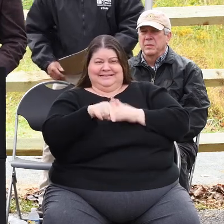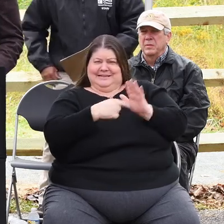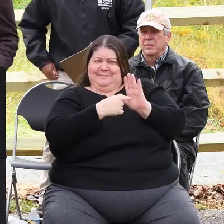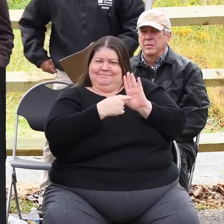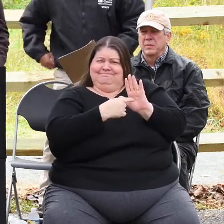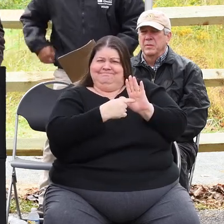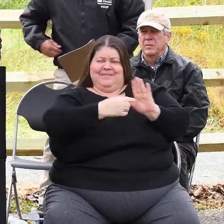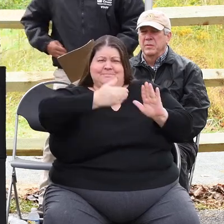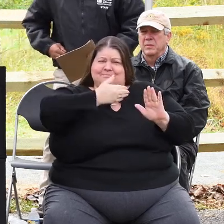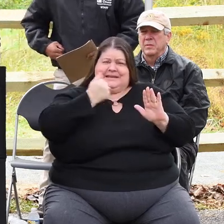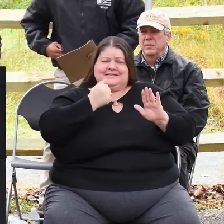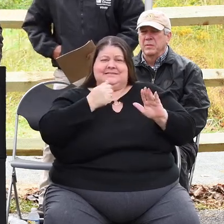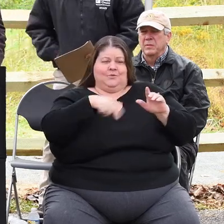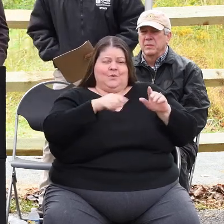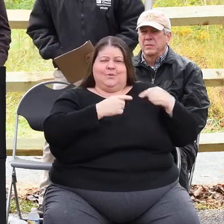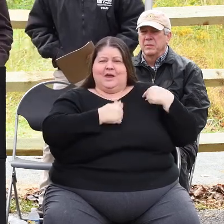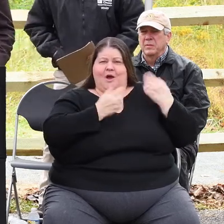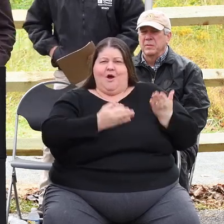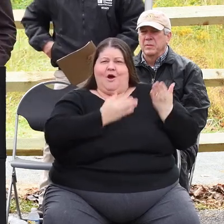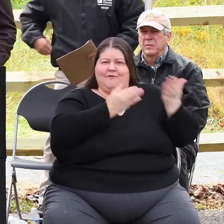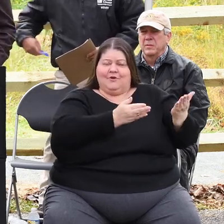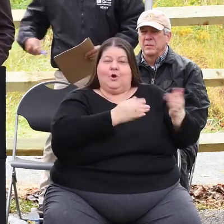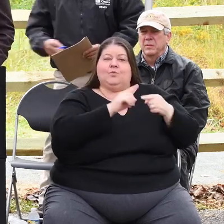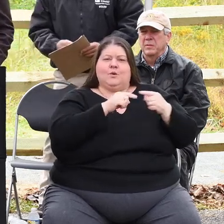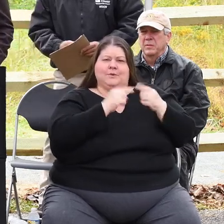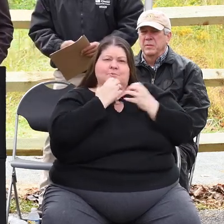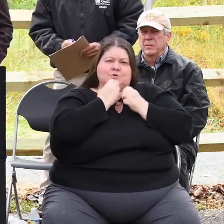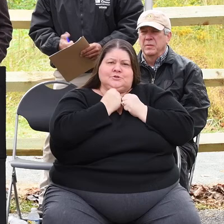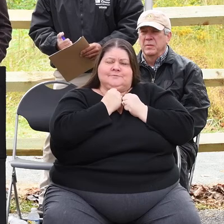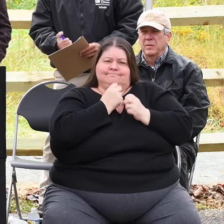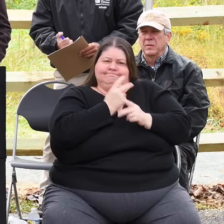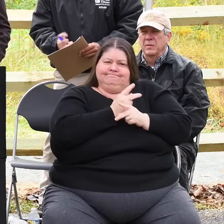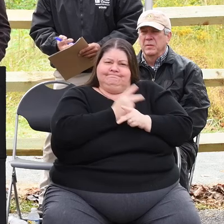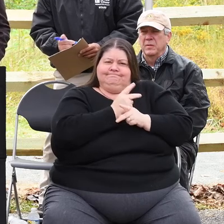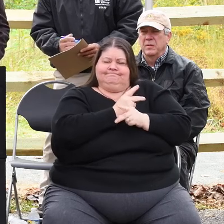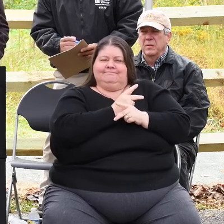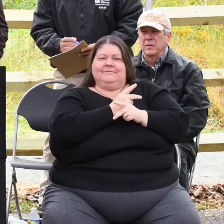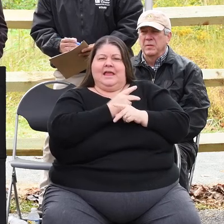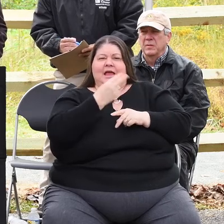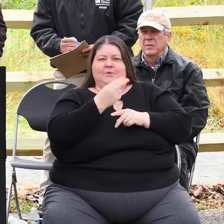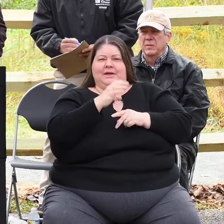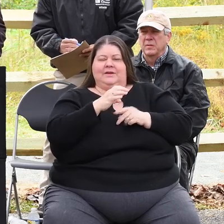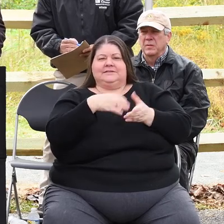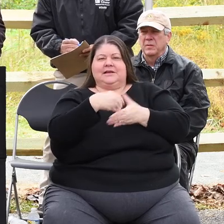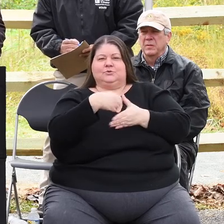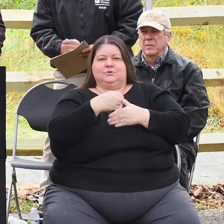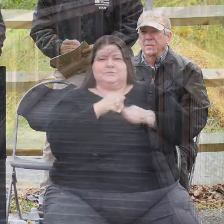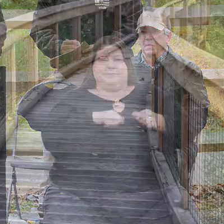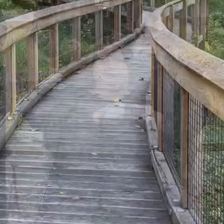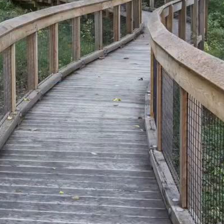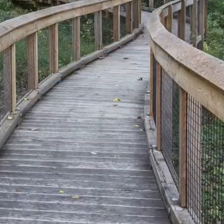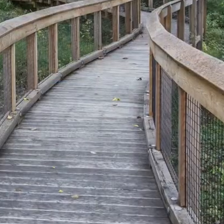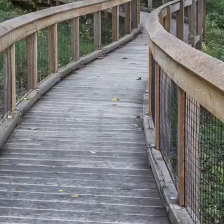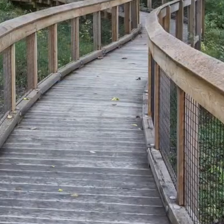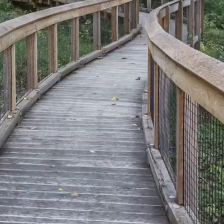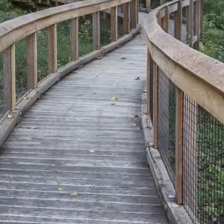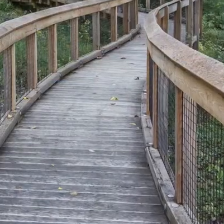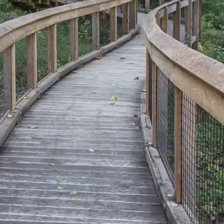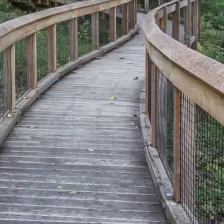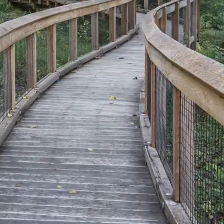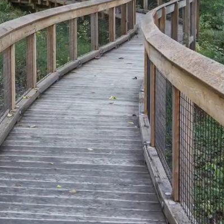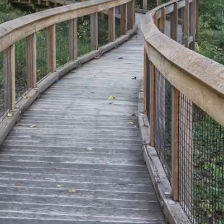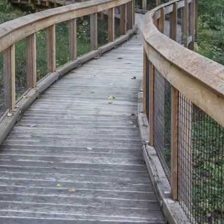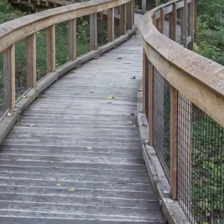to offer when we work together to preserve and enhance Howard County's outdoor space. At more